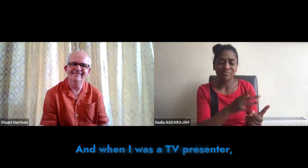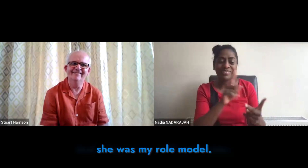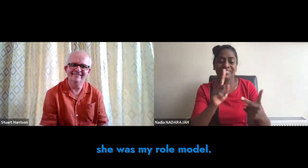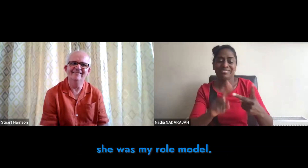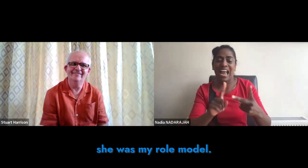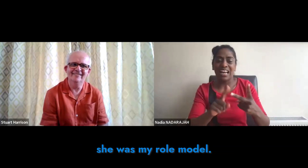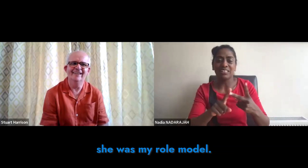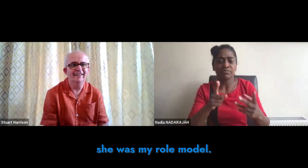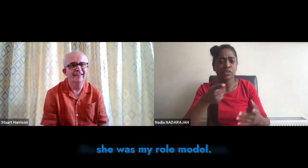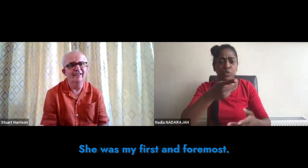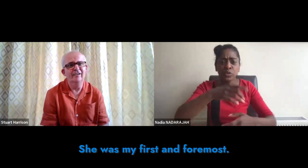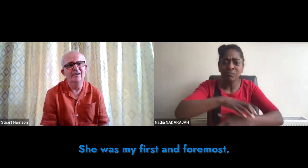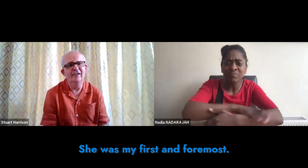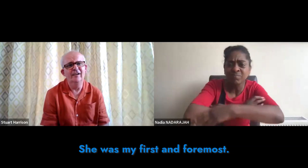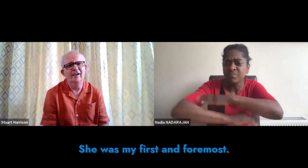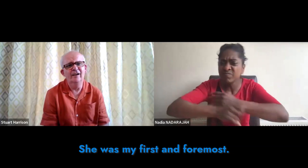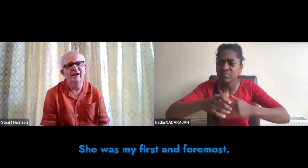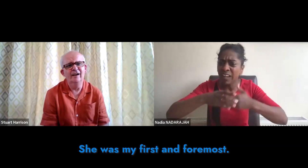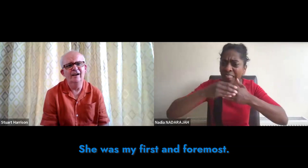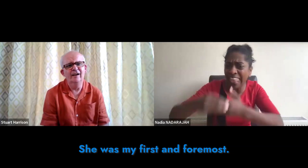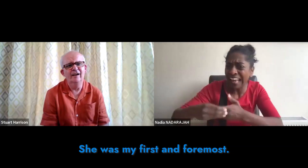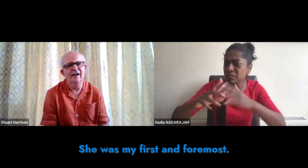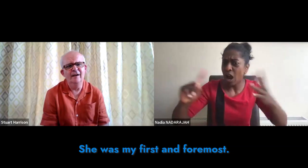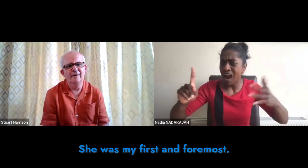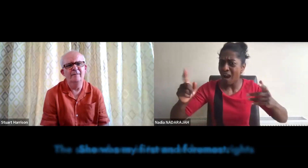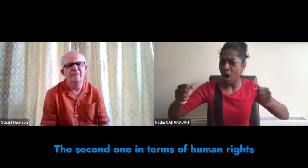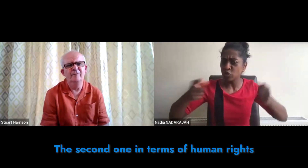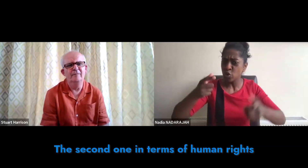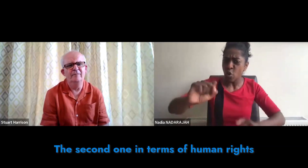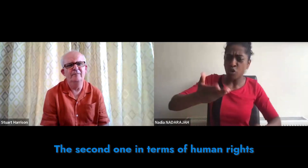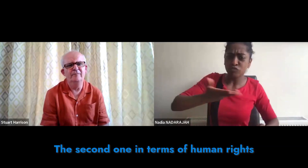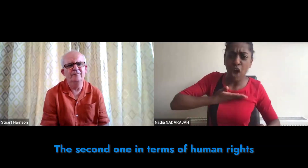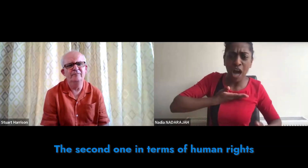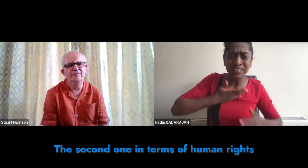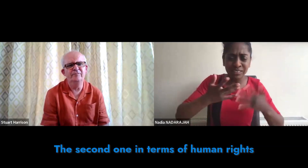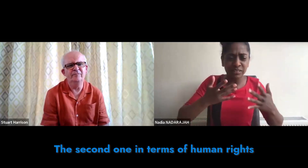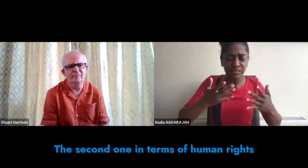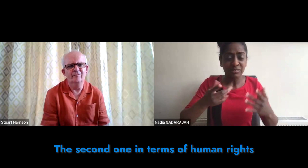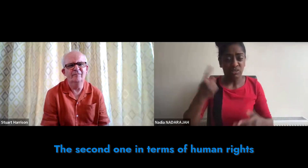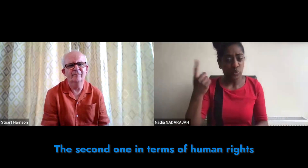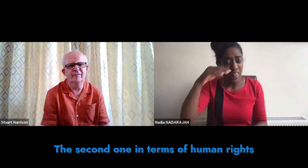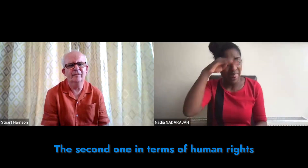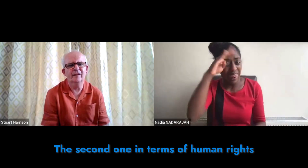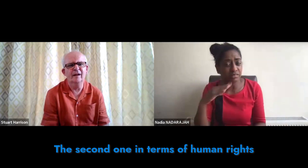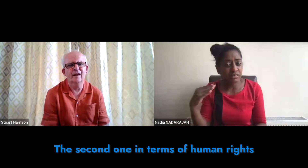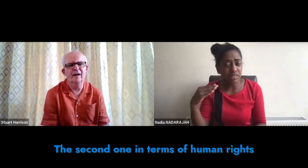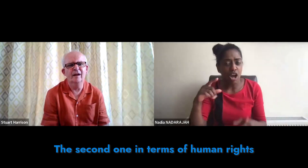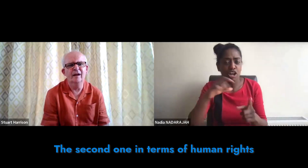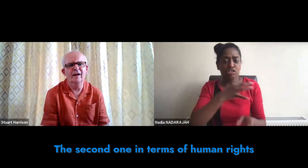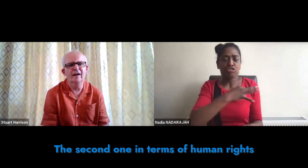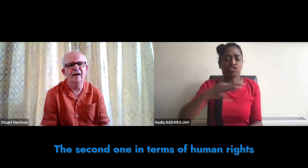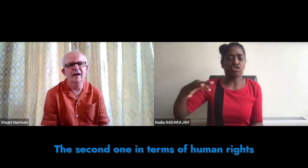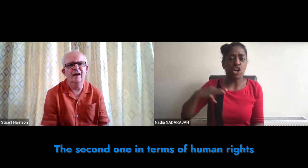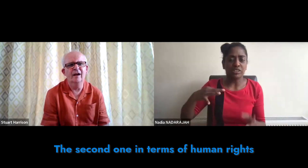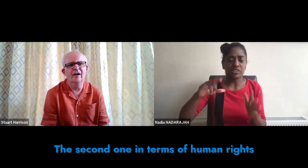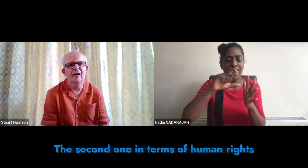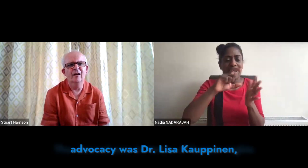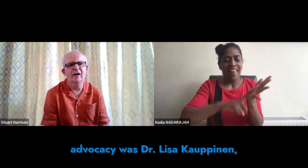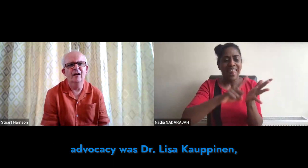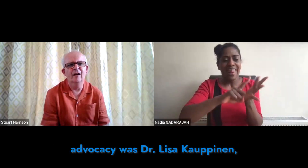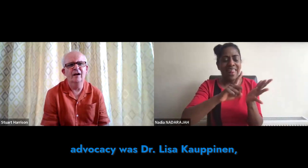presenter, she was my role model. She was my first and foremost. The second one, in terms of human